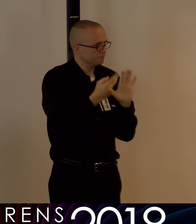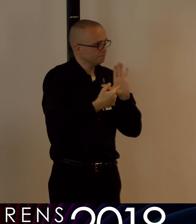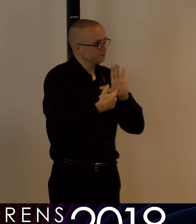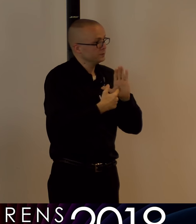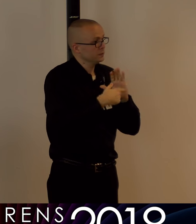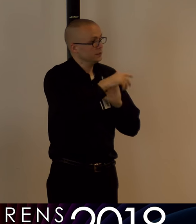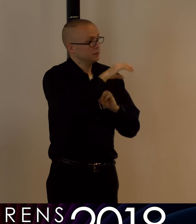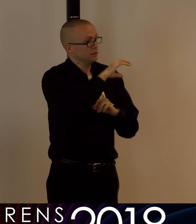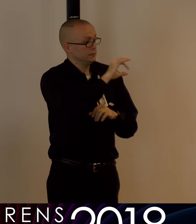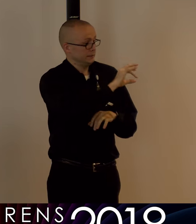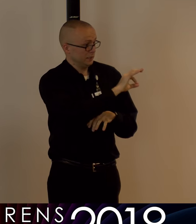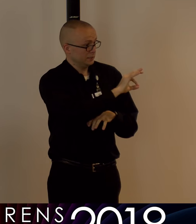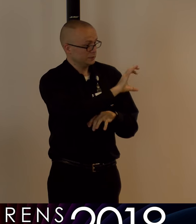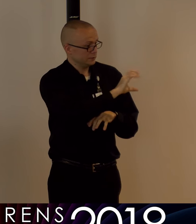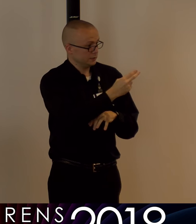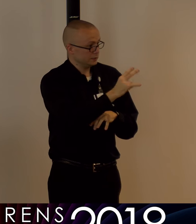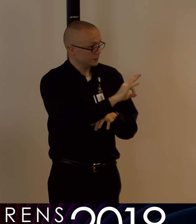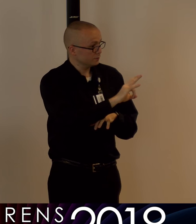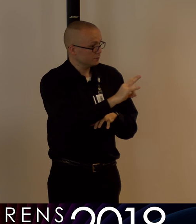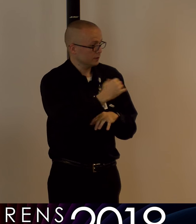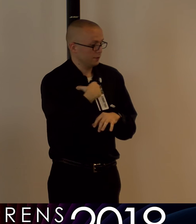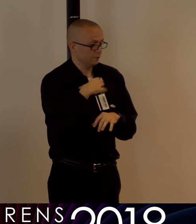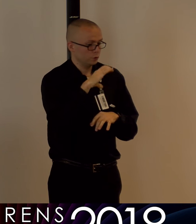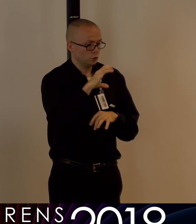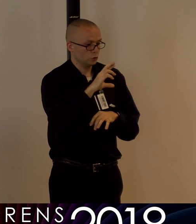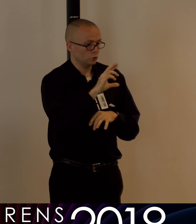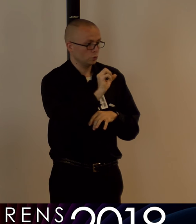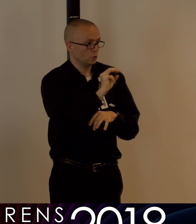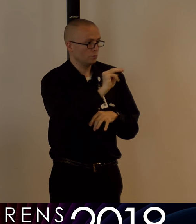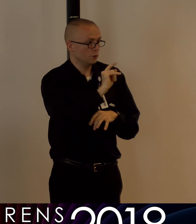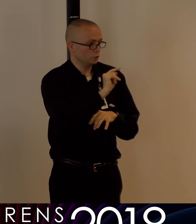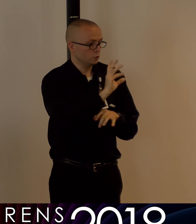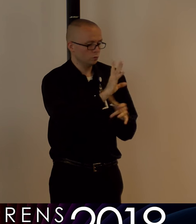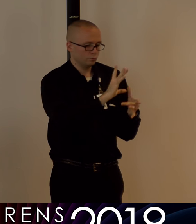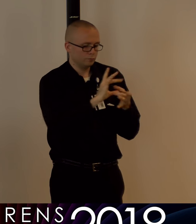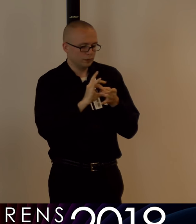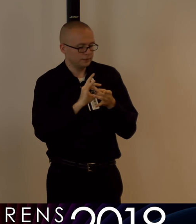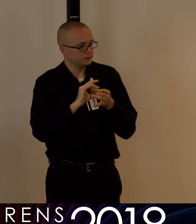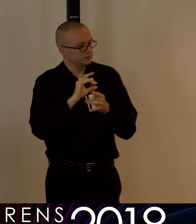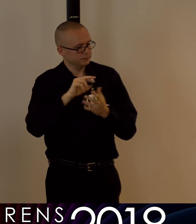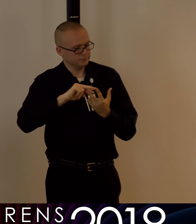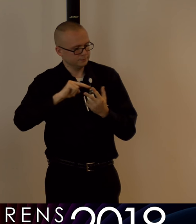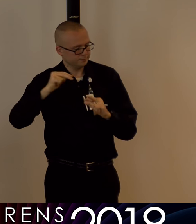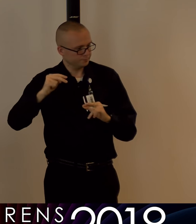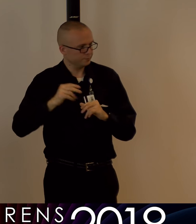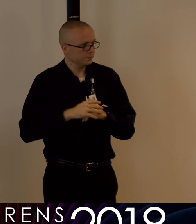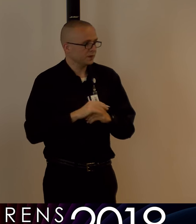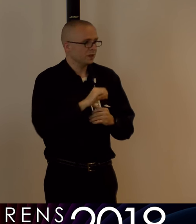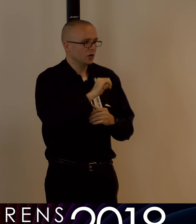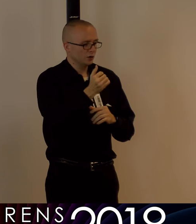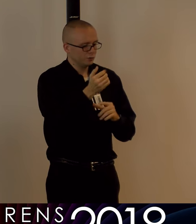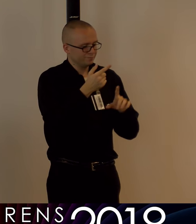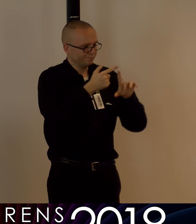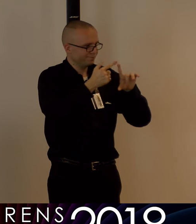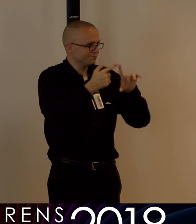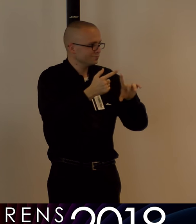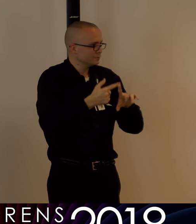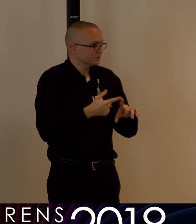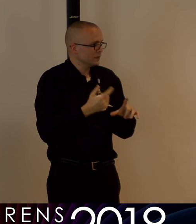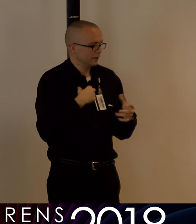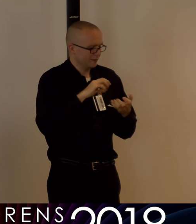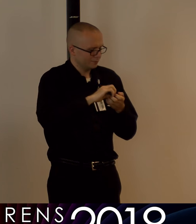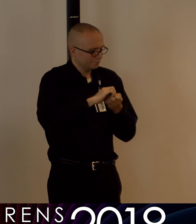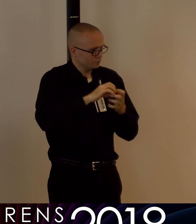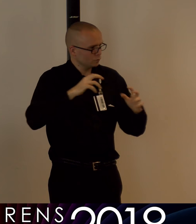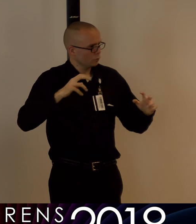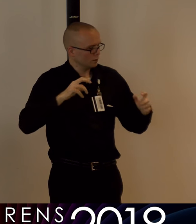CHD proteins will have what are called chromodomains that bind to DNA. They have other domains that do that unwinding